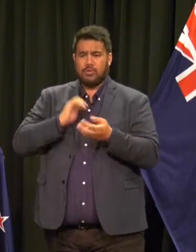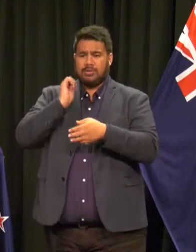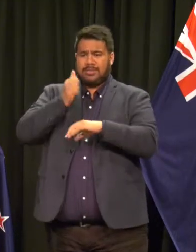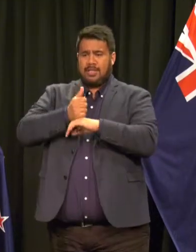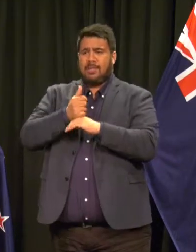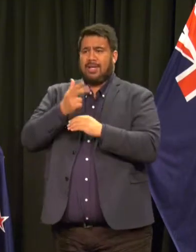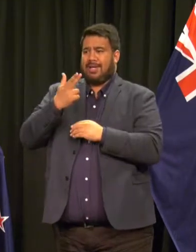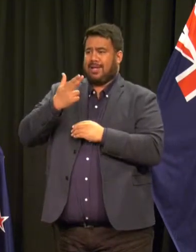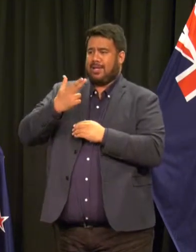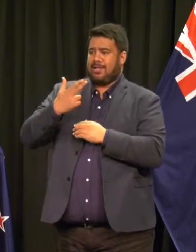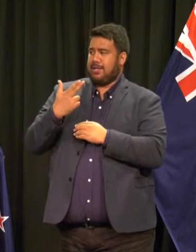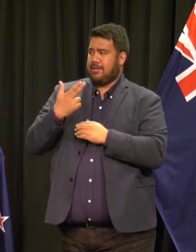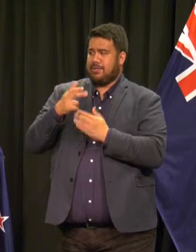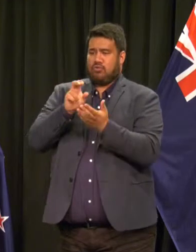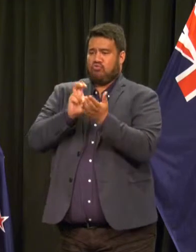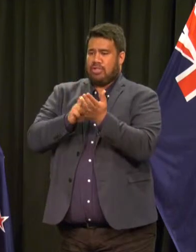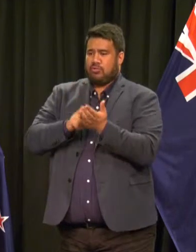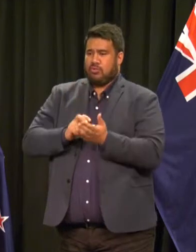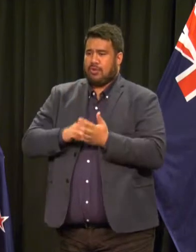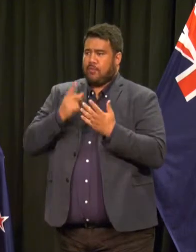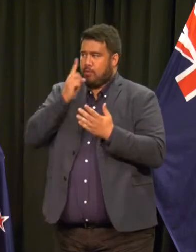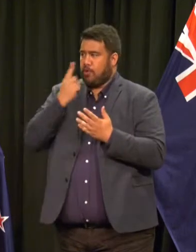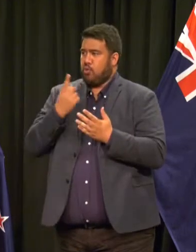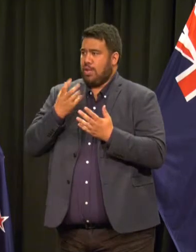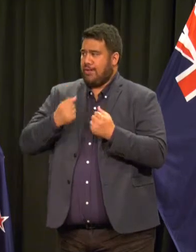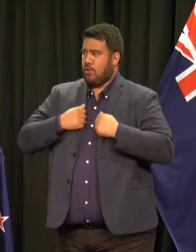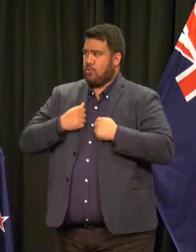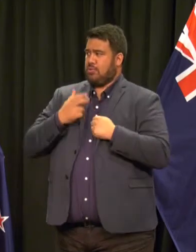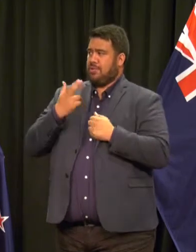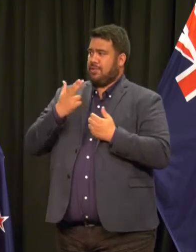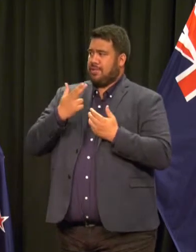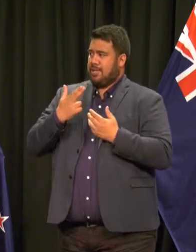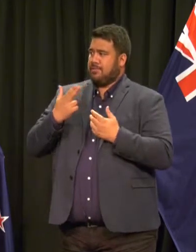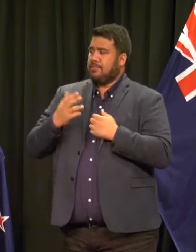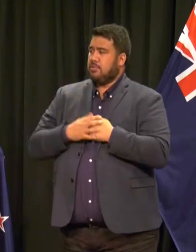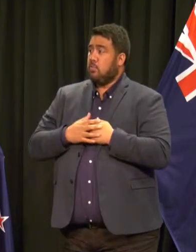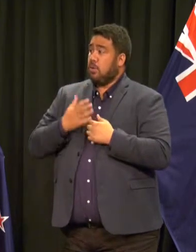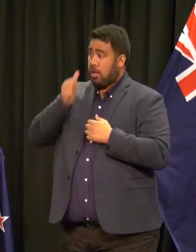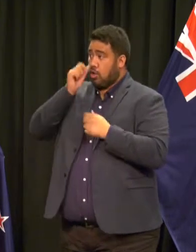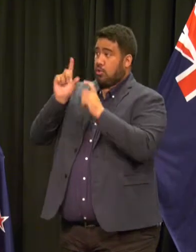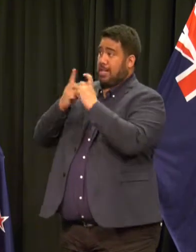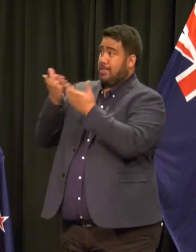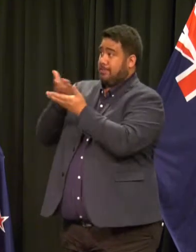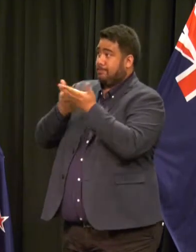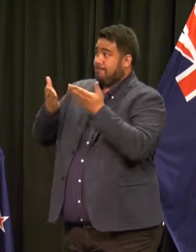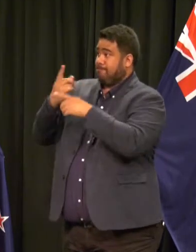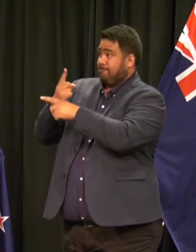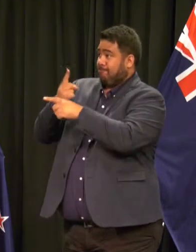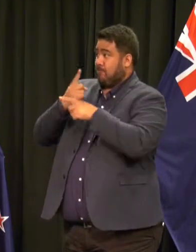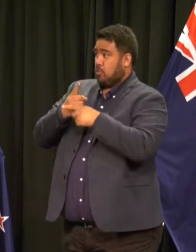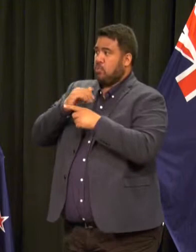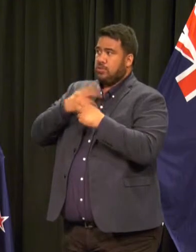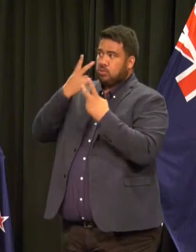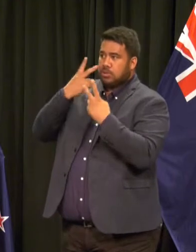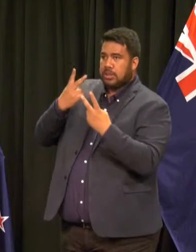know that that is a matter that will be seriously considered by Cabinet. We have to wait and see what its full ramifications